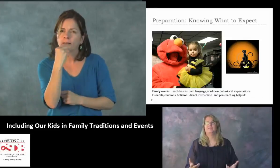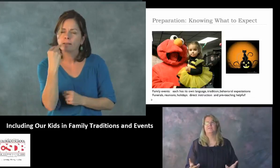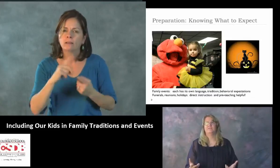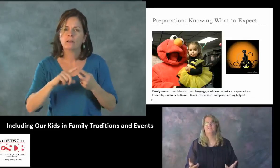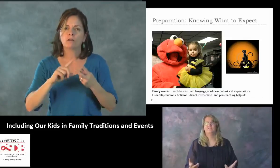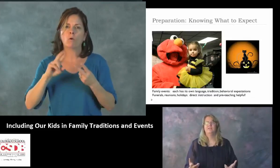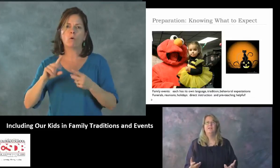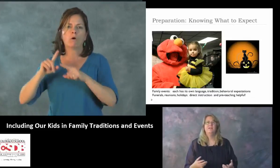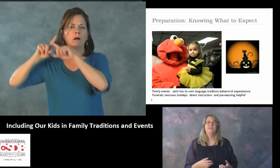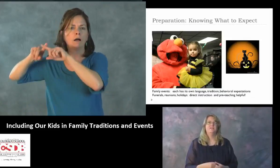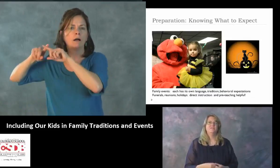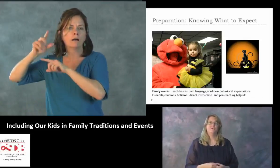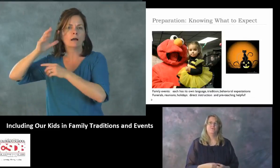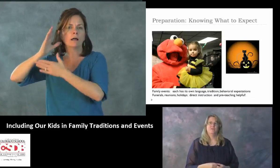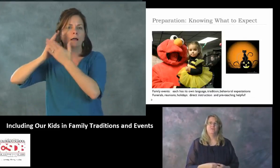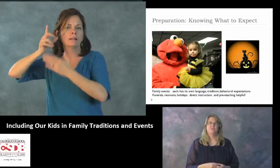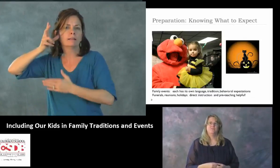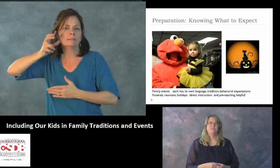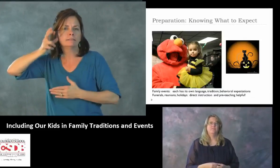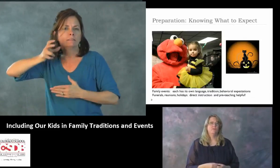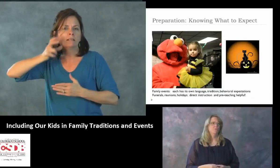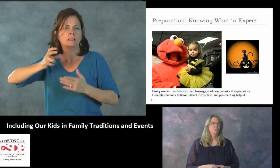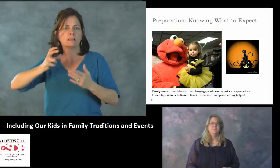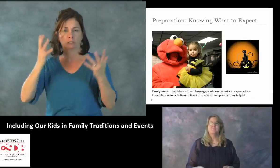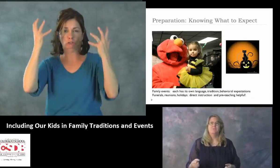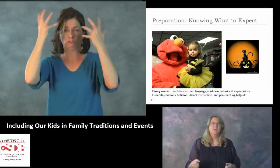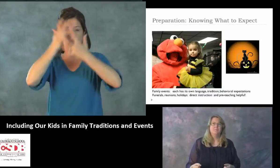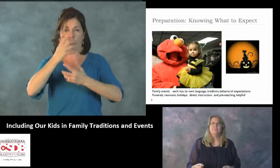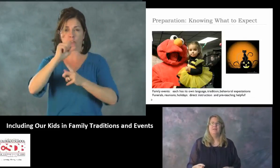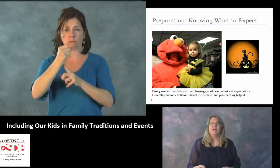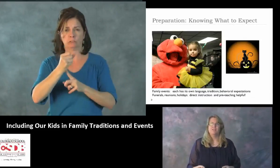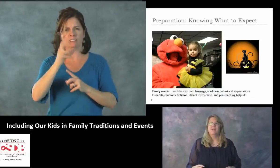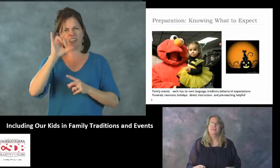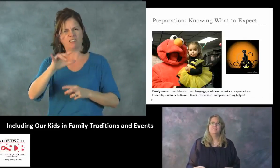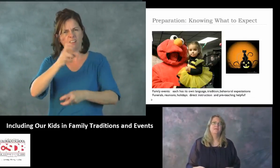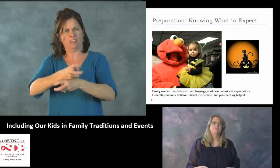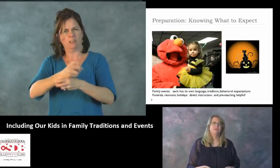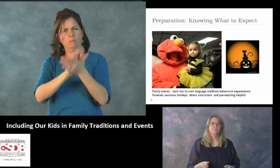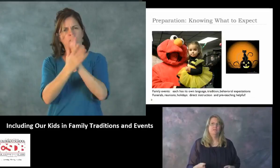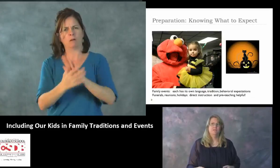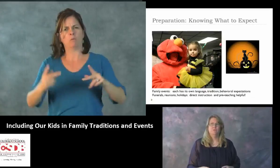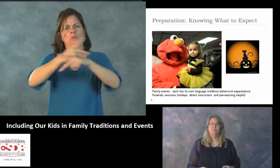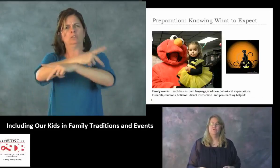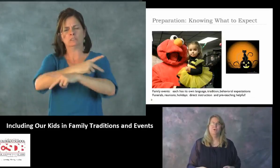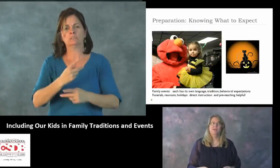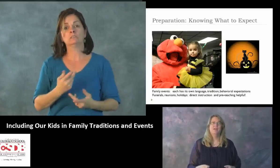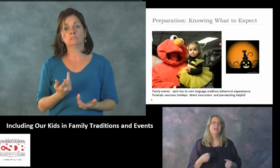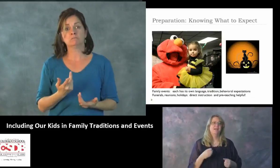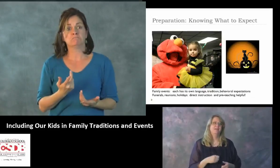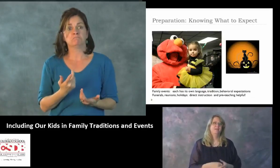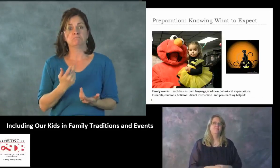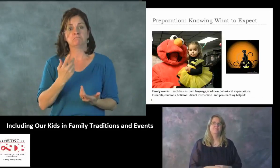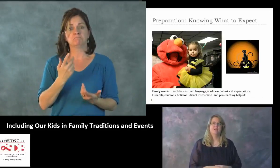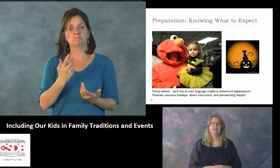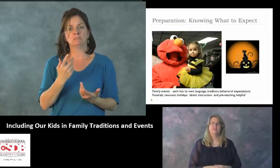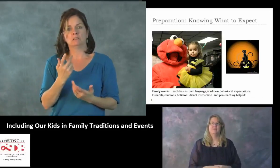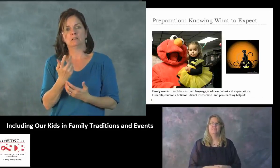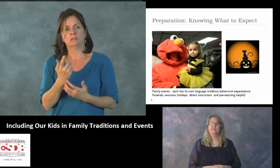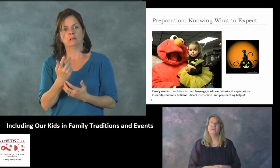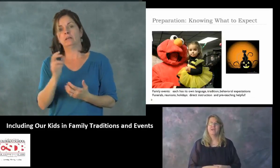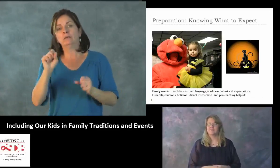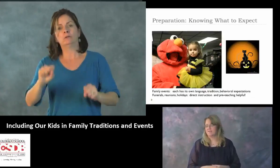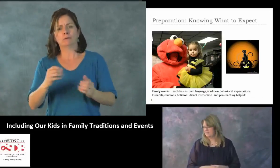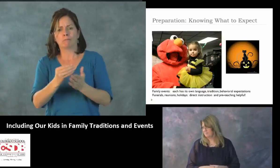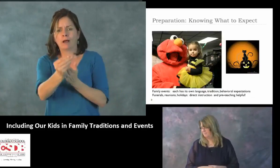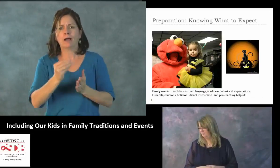more difficult. So the use of, some cheap flashlights can be a really cool toy, and it can provide